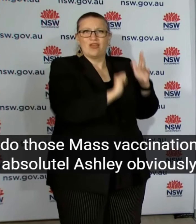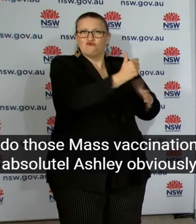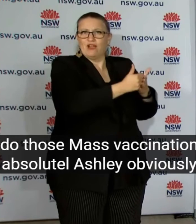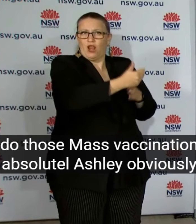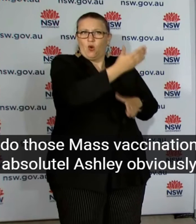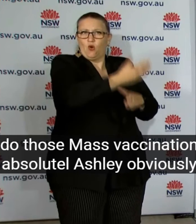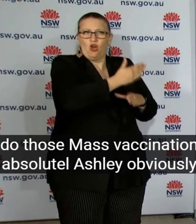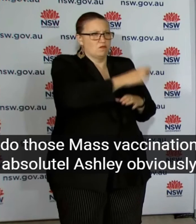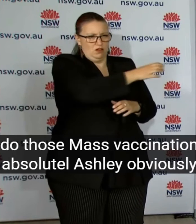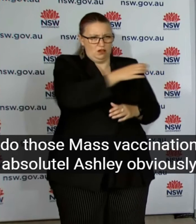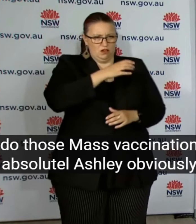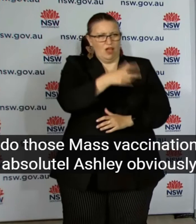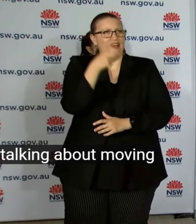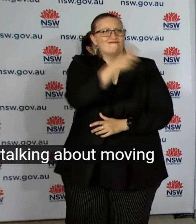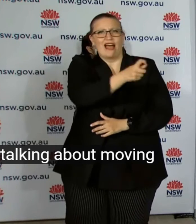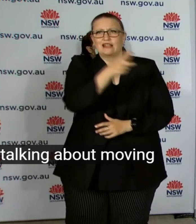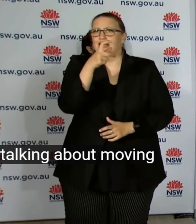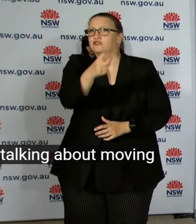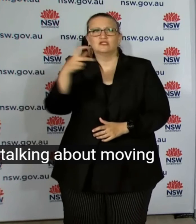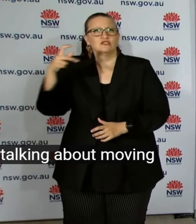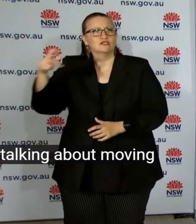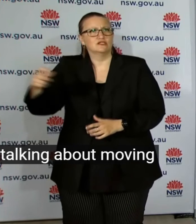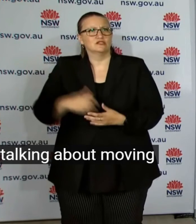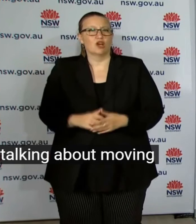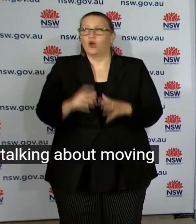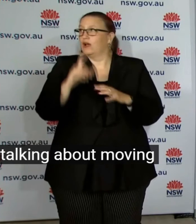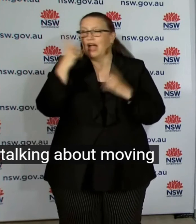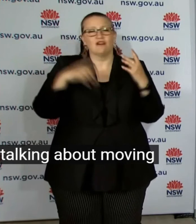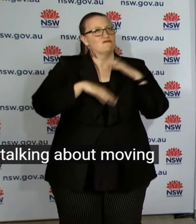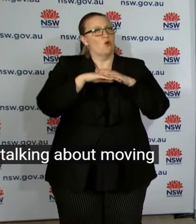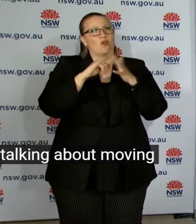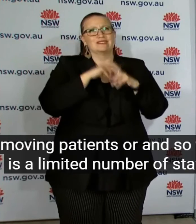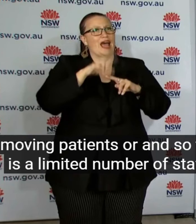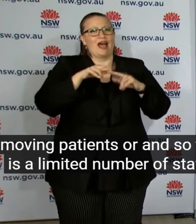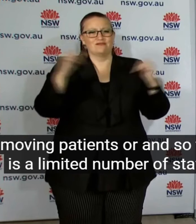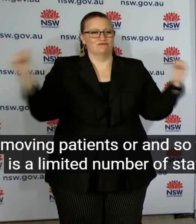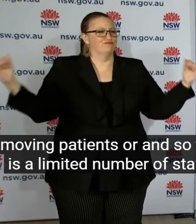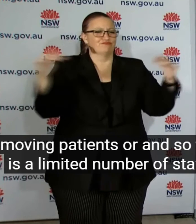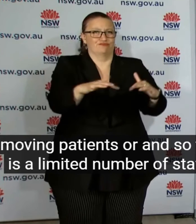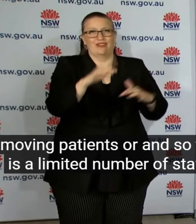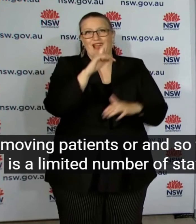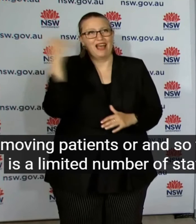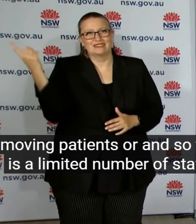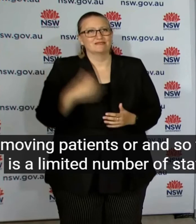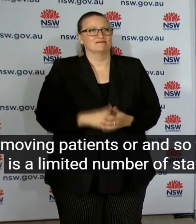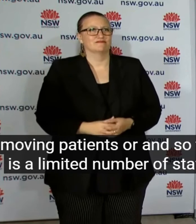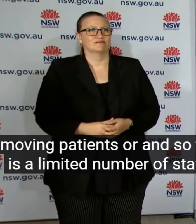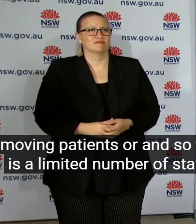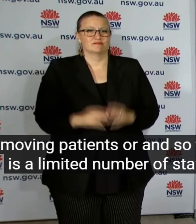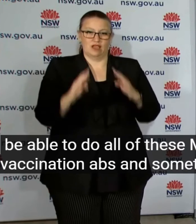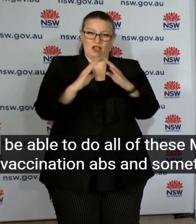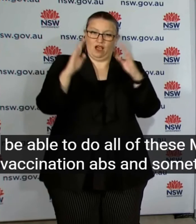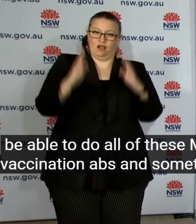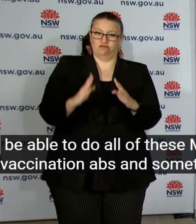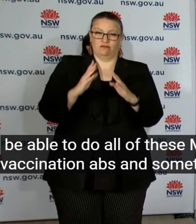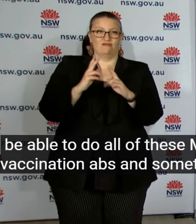of staff to be able to do all of these mass vaccination hubs. And sometimes it's not about the mass vaccination hubs, as they tell me. It's